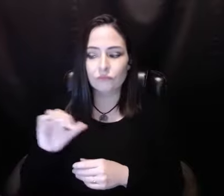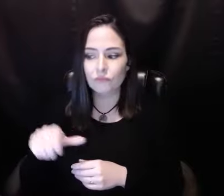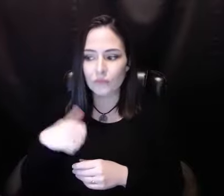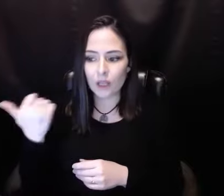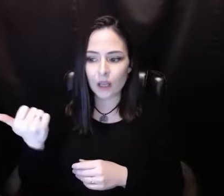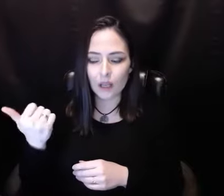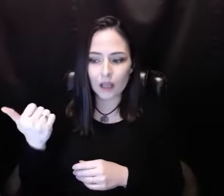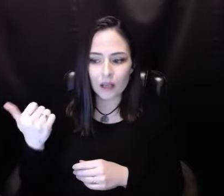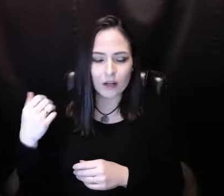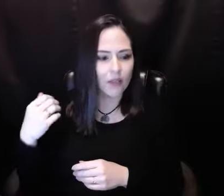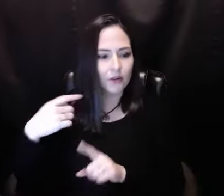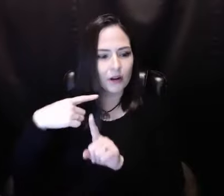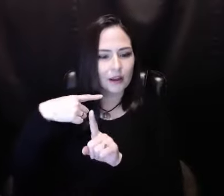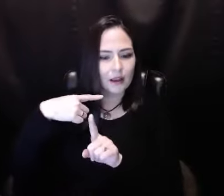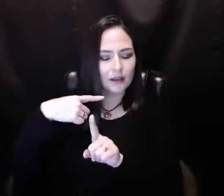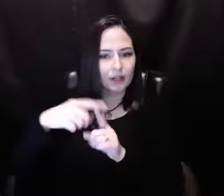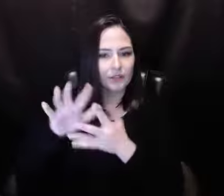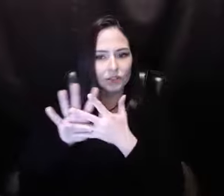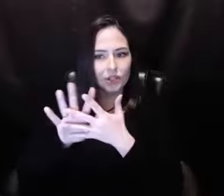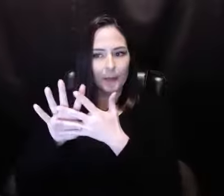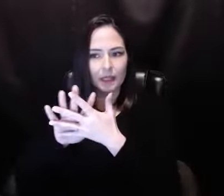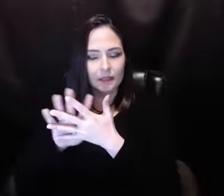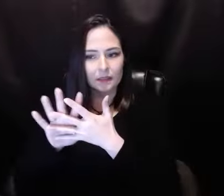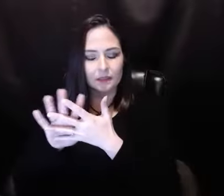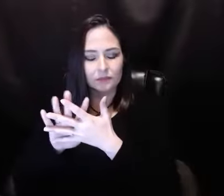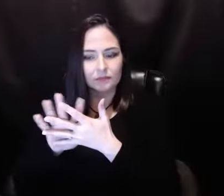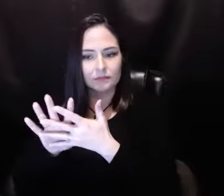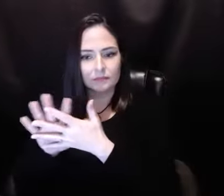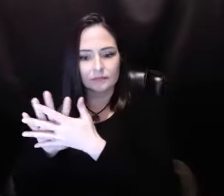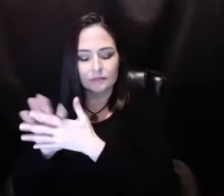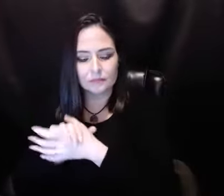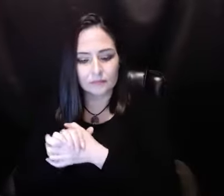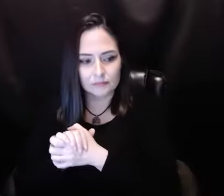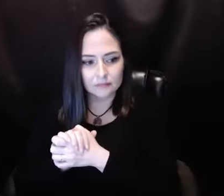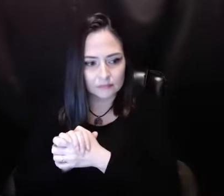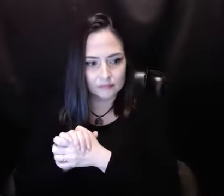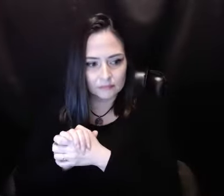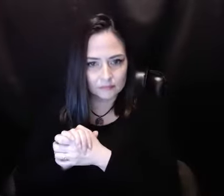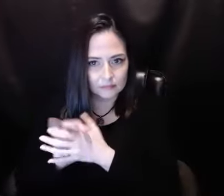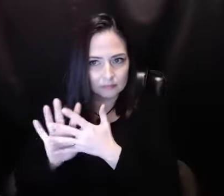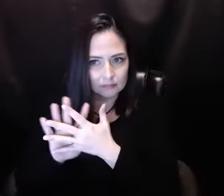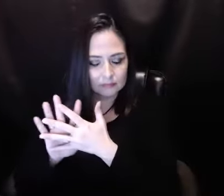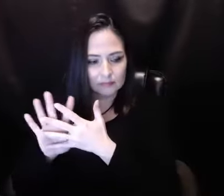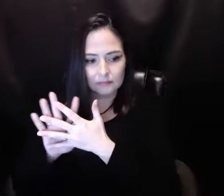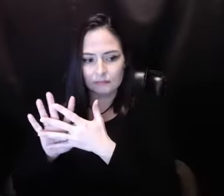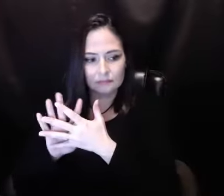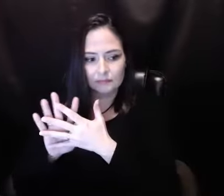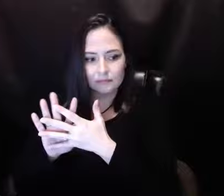and another advantage was he didn't want kids because they're alcoholics. I was, I'm incapable of